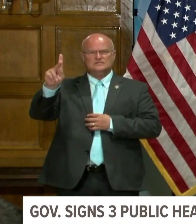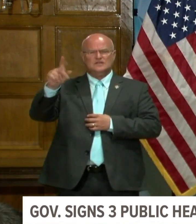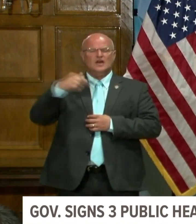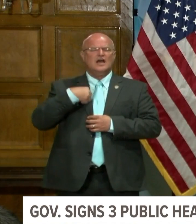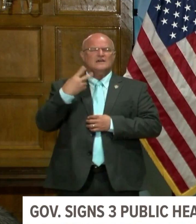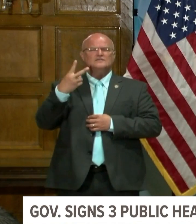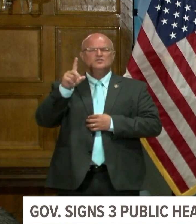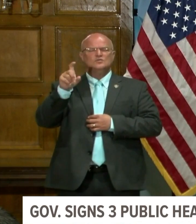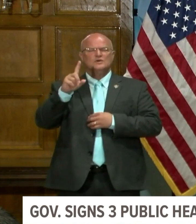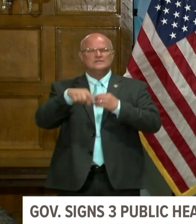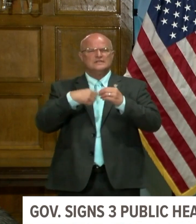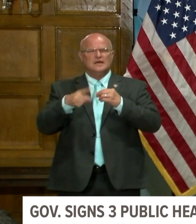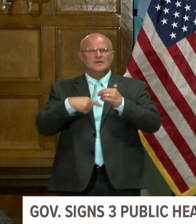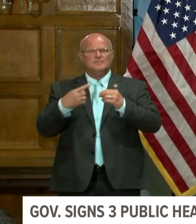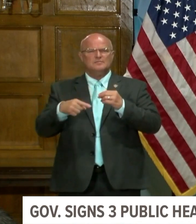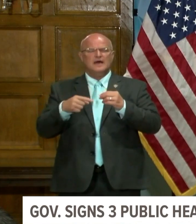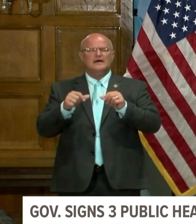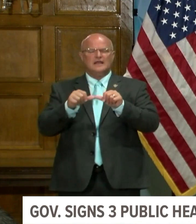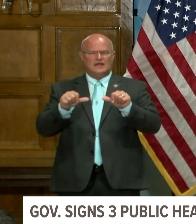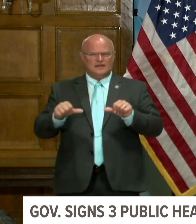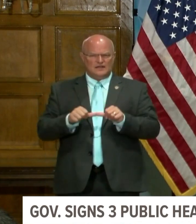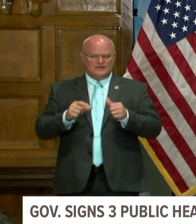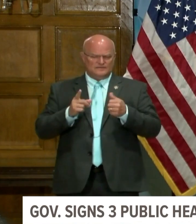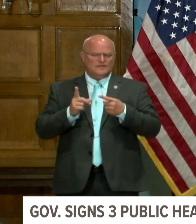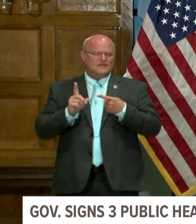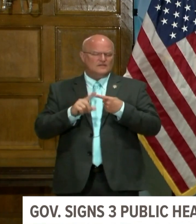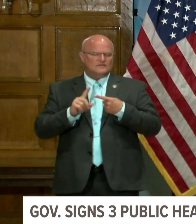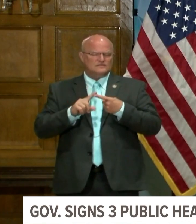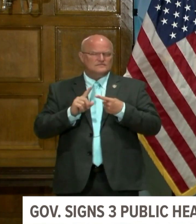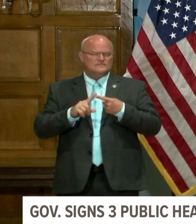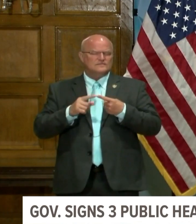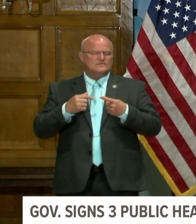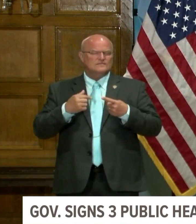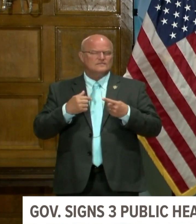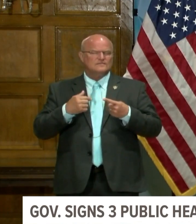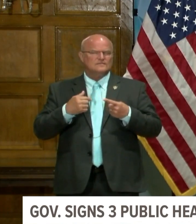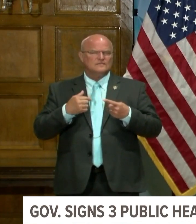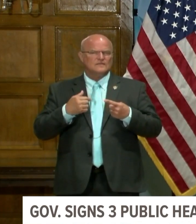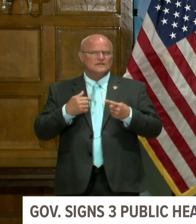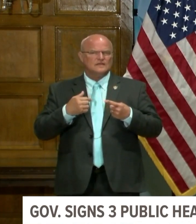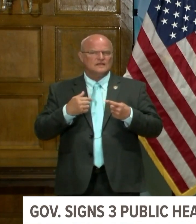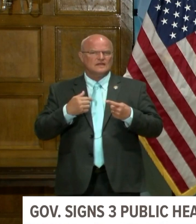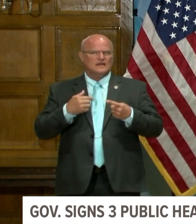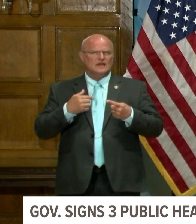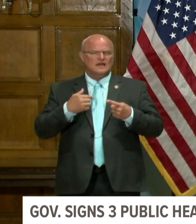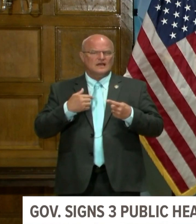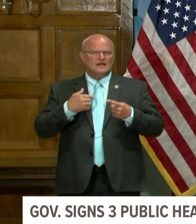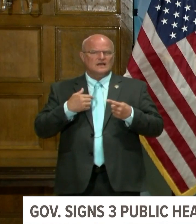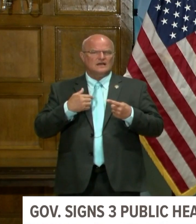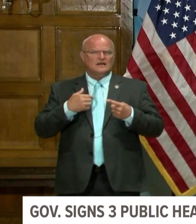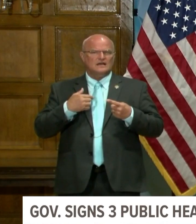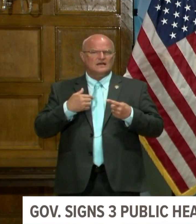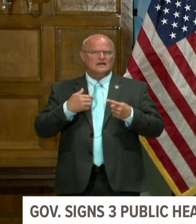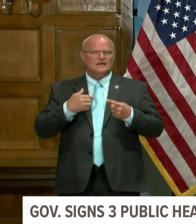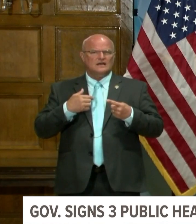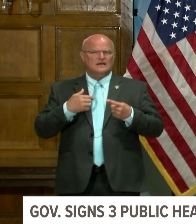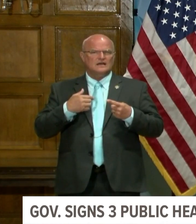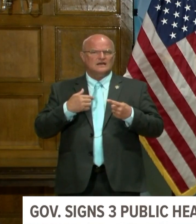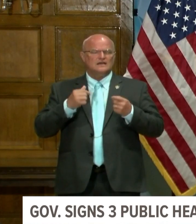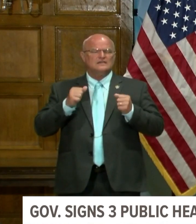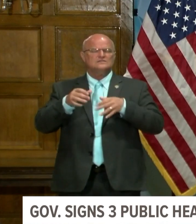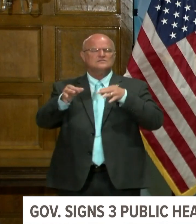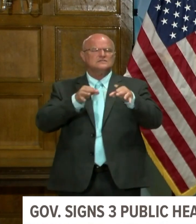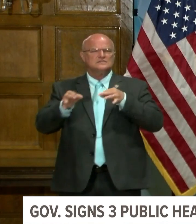have 2 questions regarding our area. The first one is, I know the CDC is arriving and they will be here for a few weeks. Could